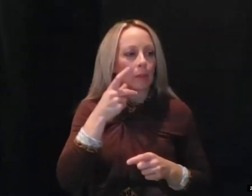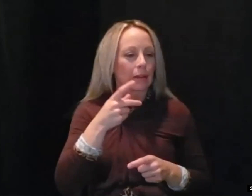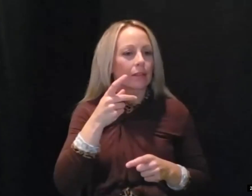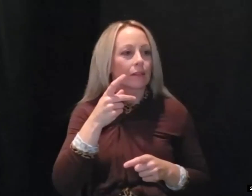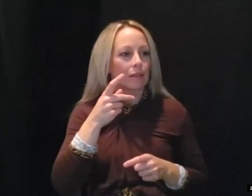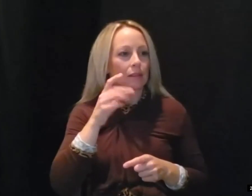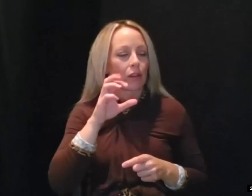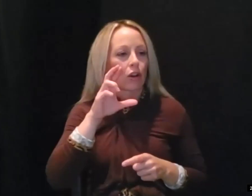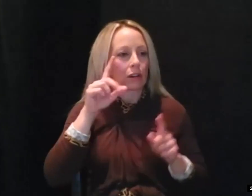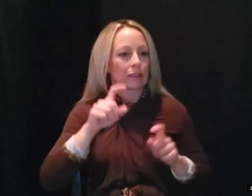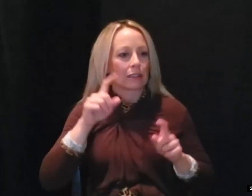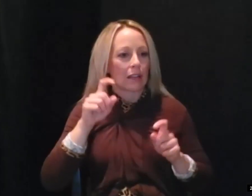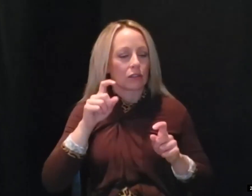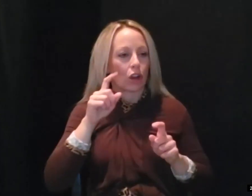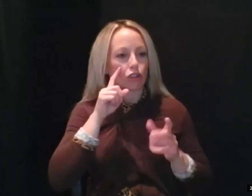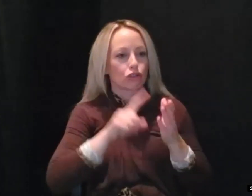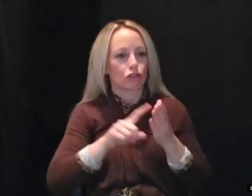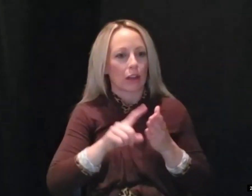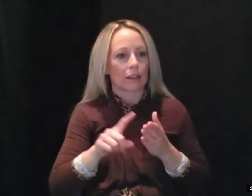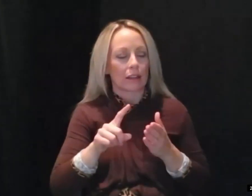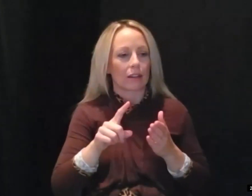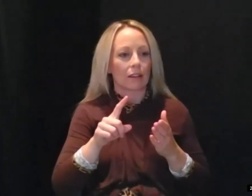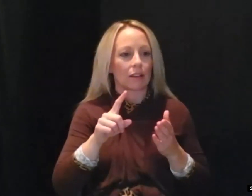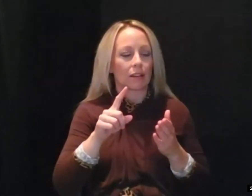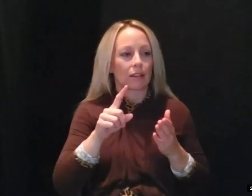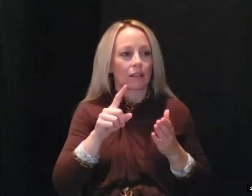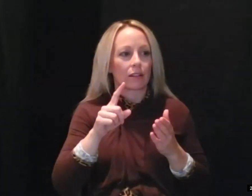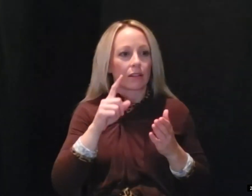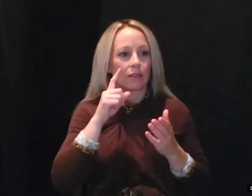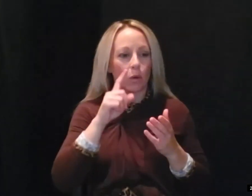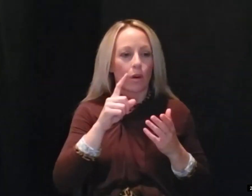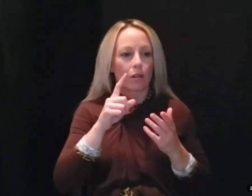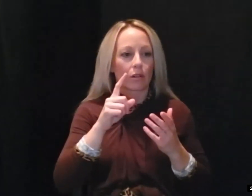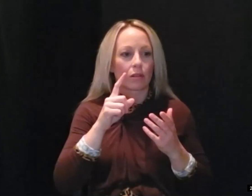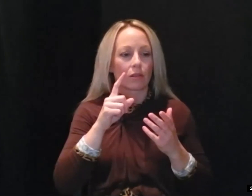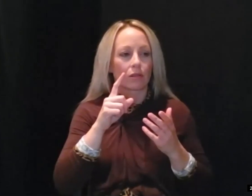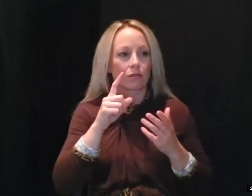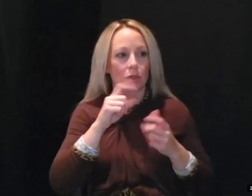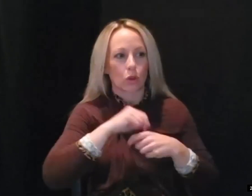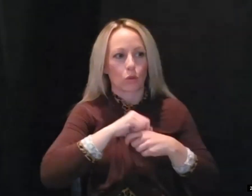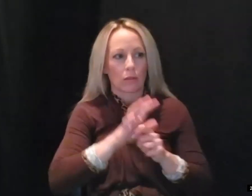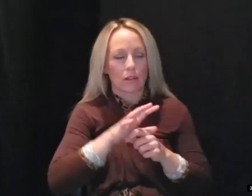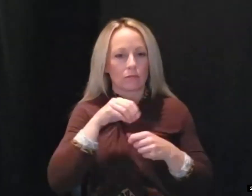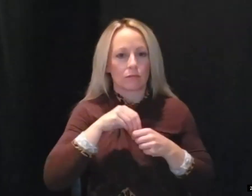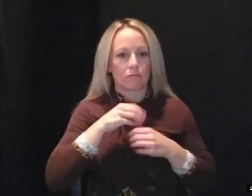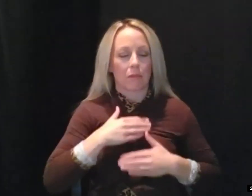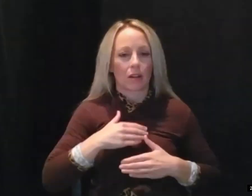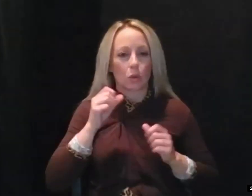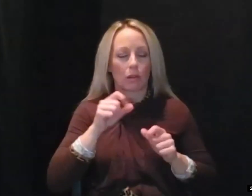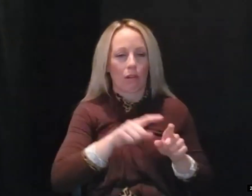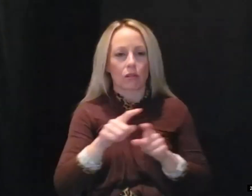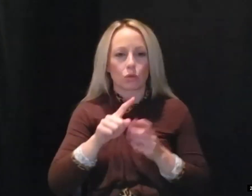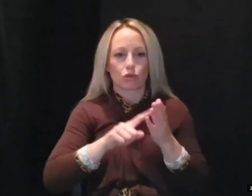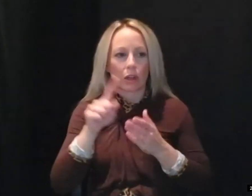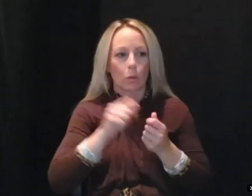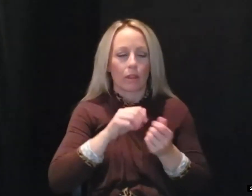levels of the virus in there. So if you have some additional detailed questions, we can probably connect with one of our medical providers, but that is